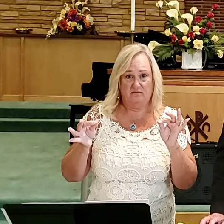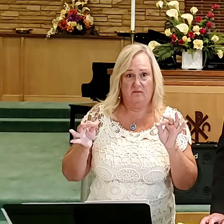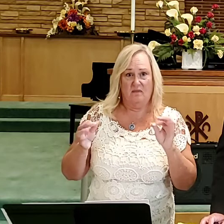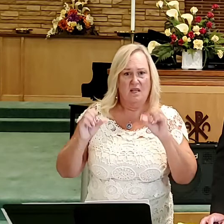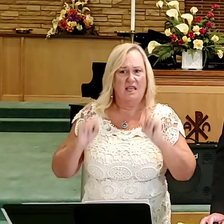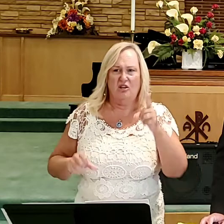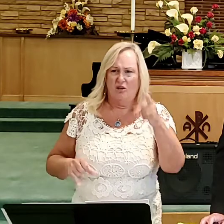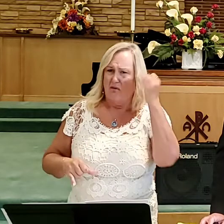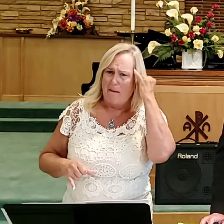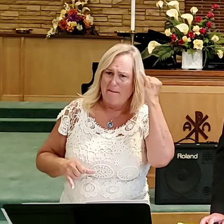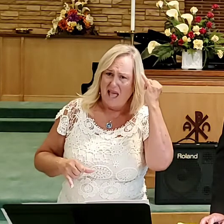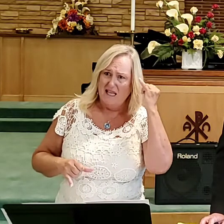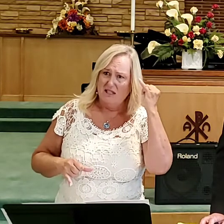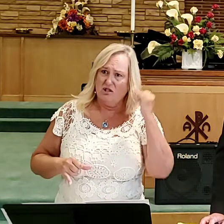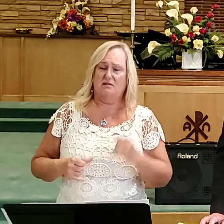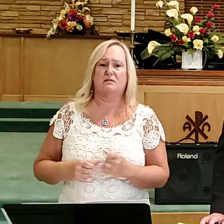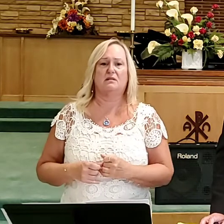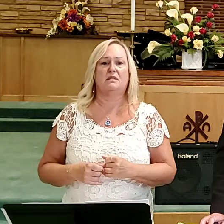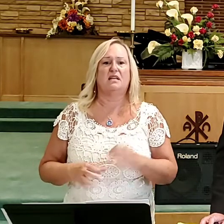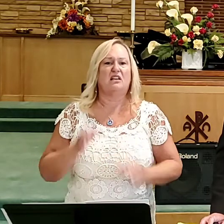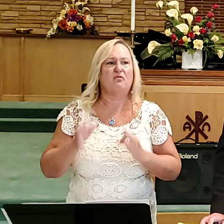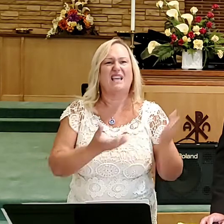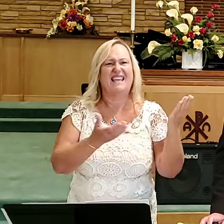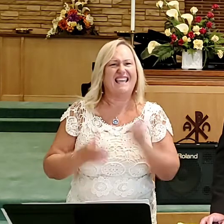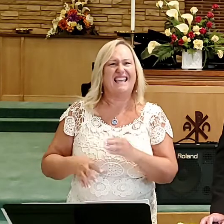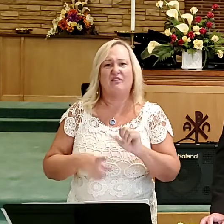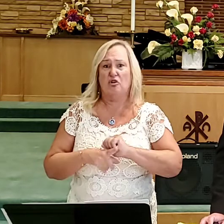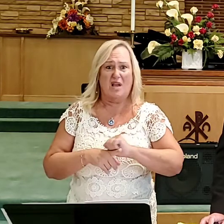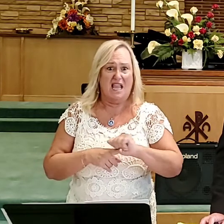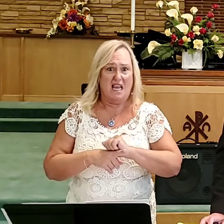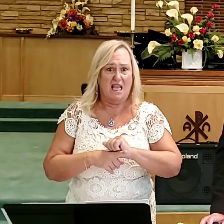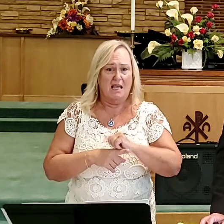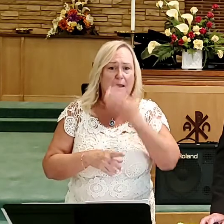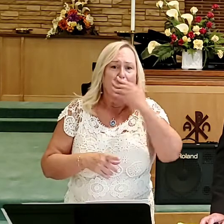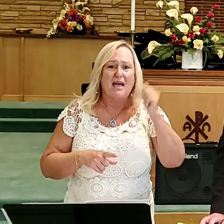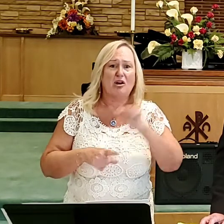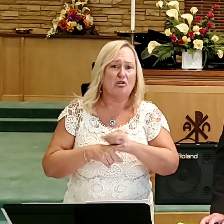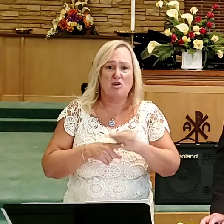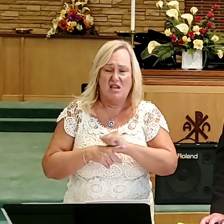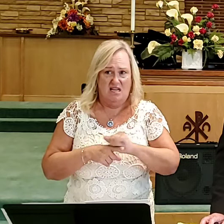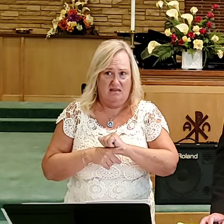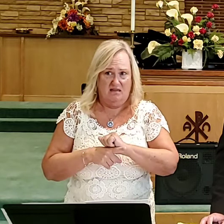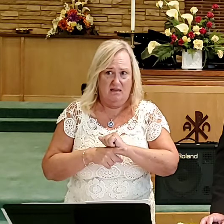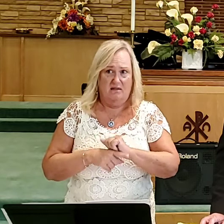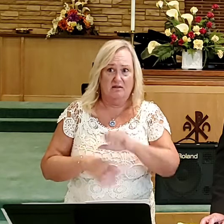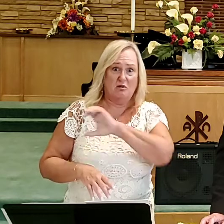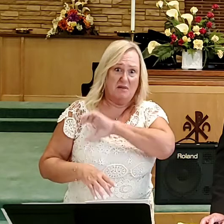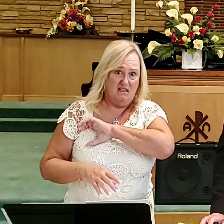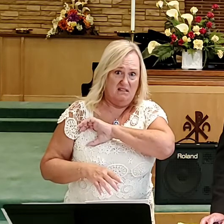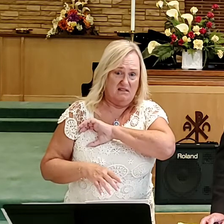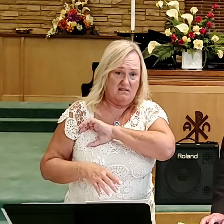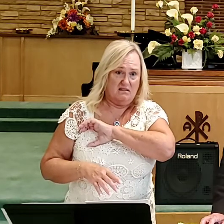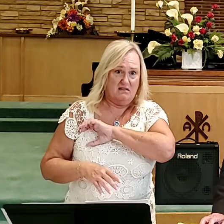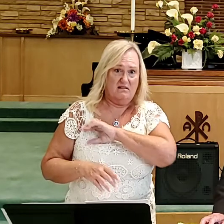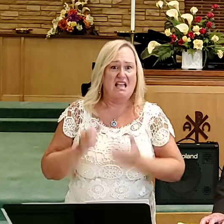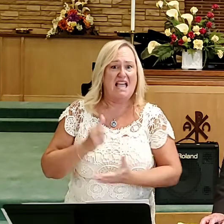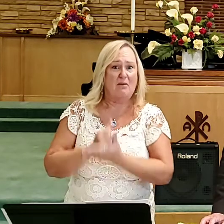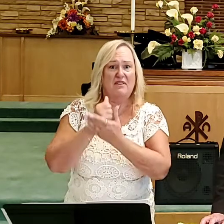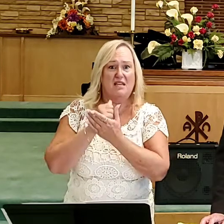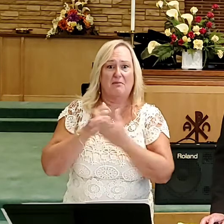can you imagine if we gave training, better training, to police to help